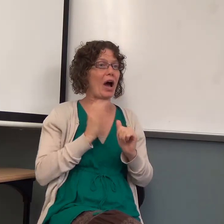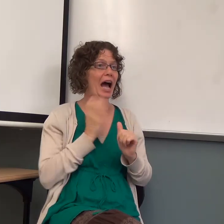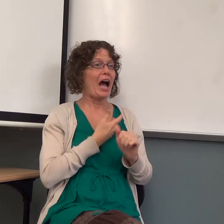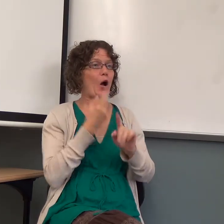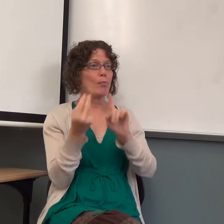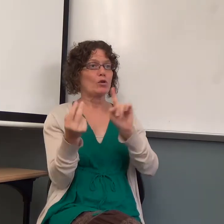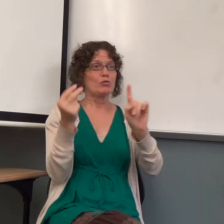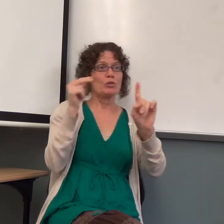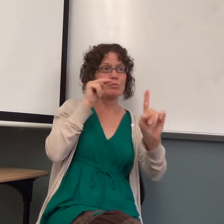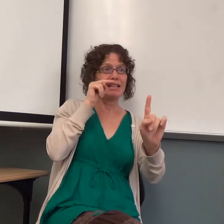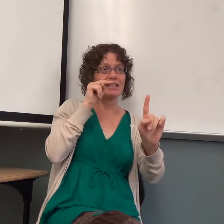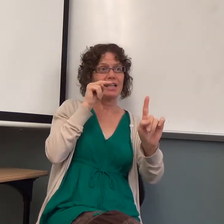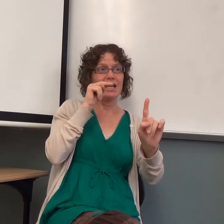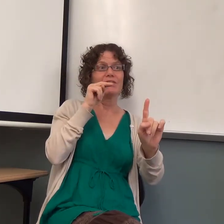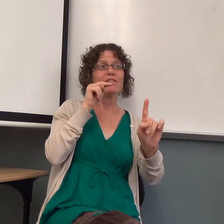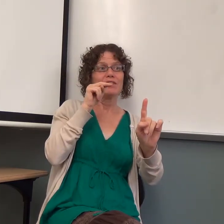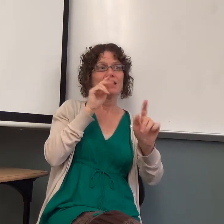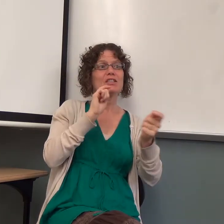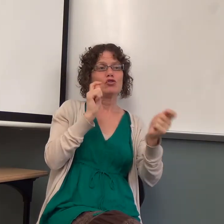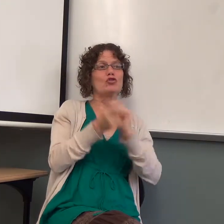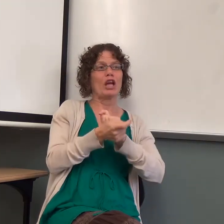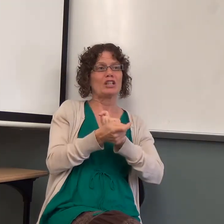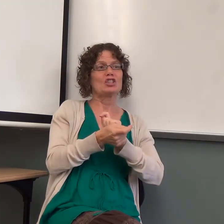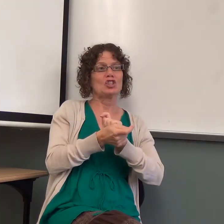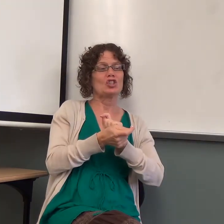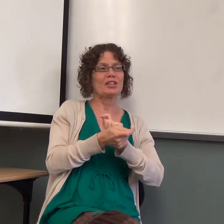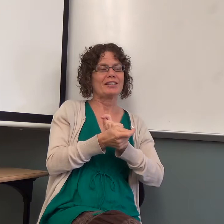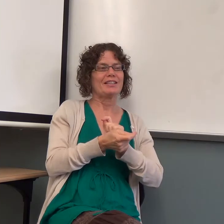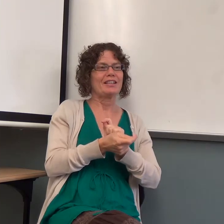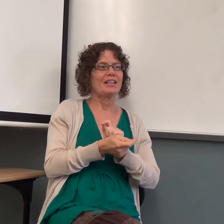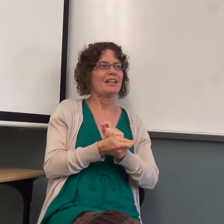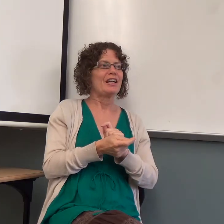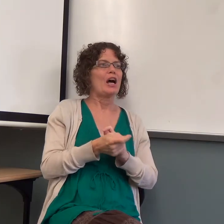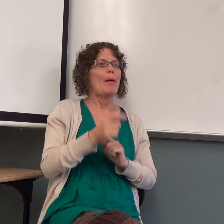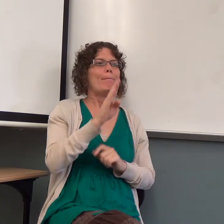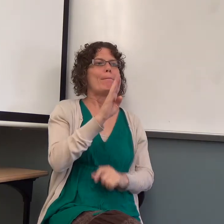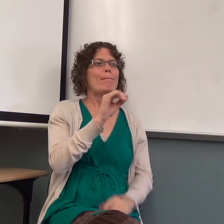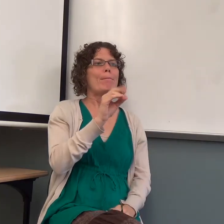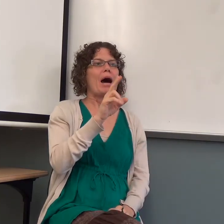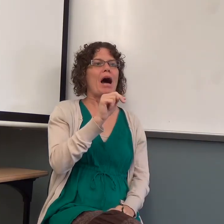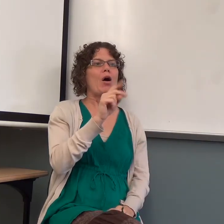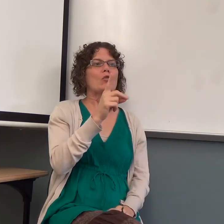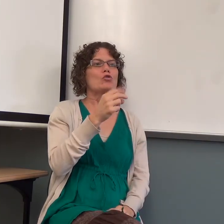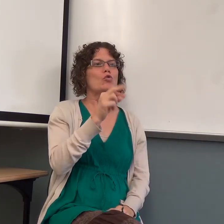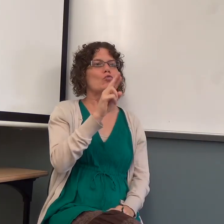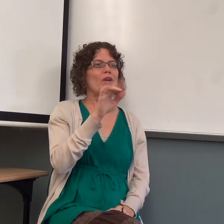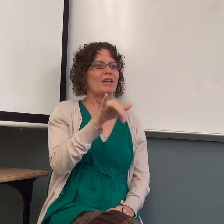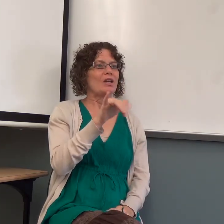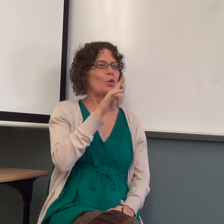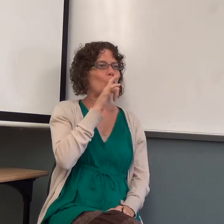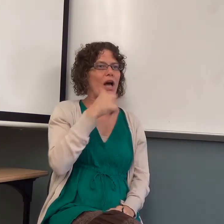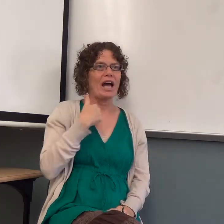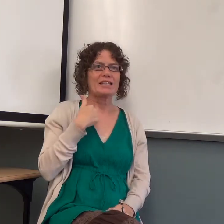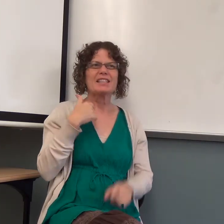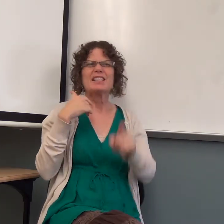relationship to the work we're doing. Right. Nicely done. And then, how about the boundary? What about the boundary? Who has boundaries? Sebastian, do you have the boundary?